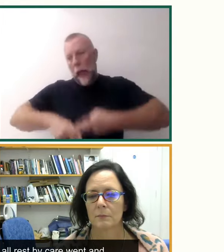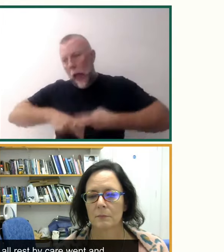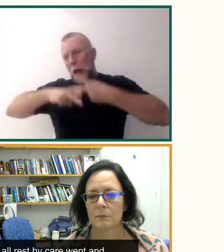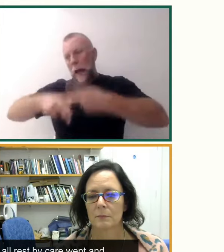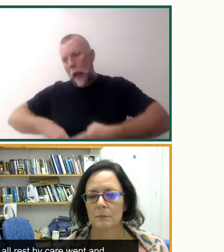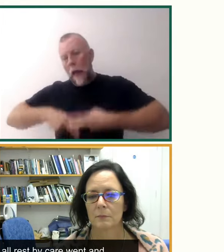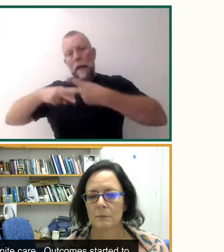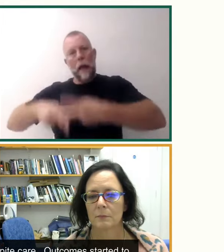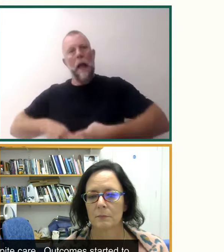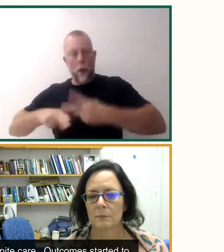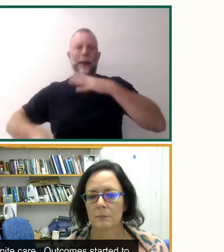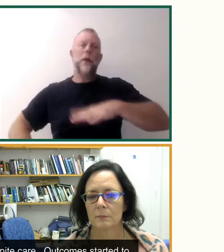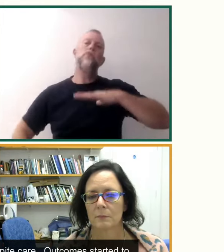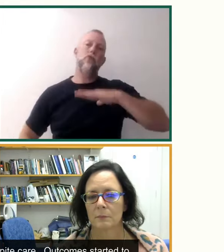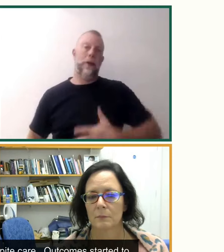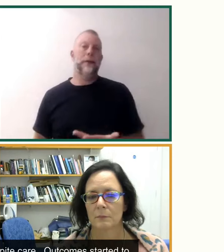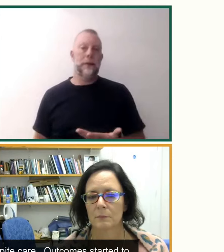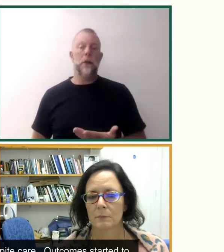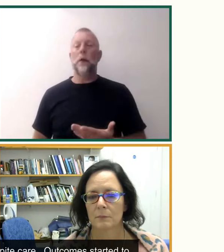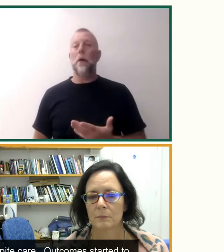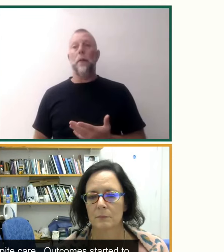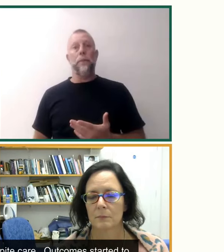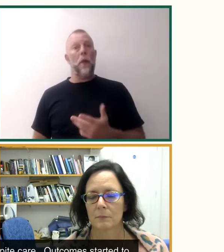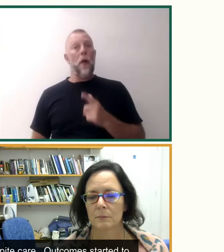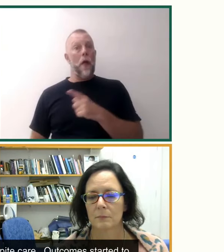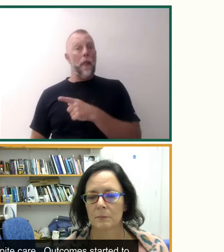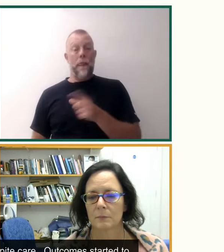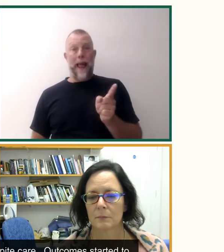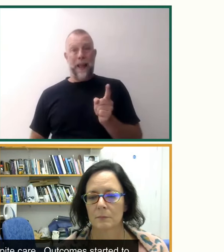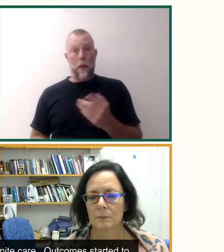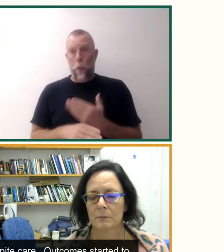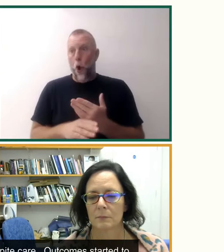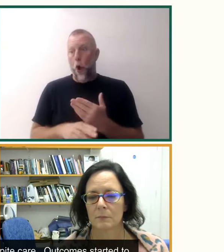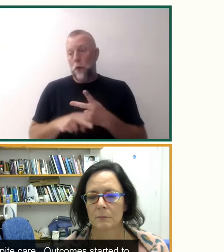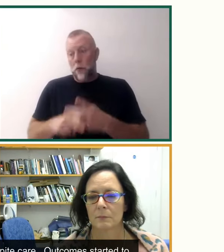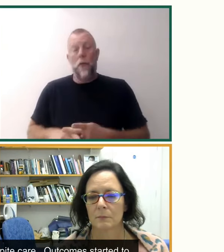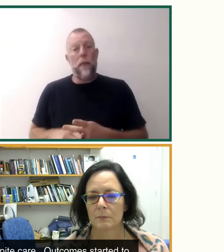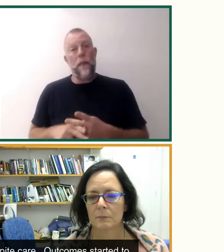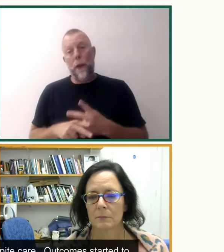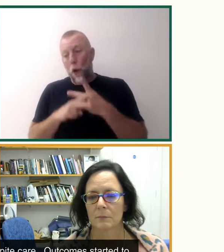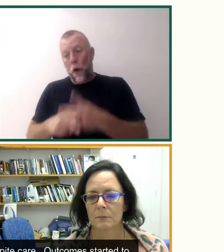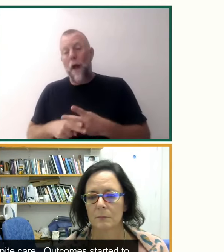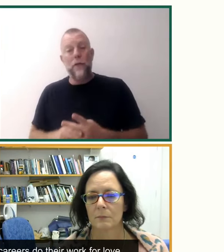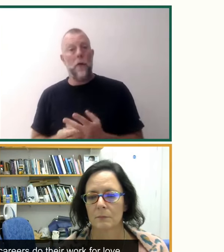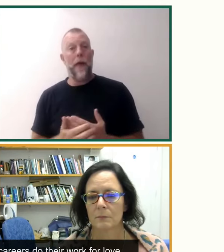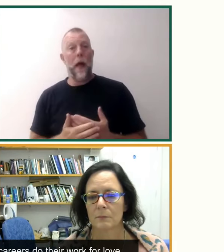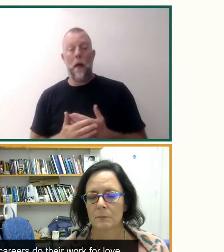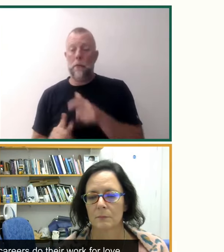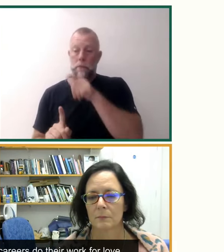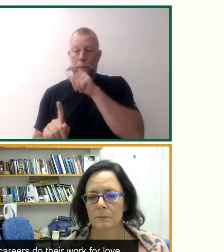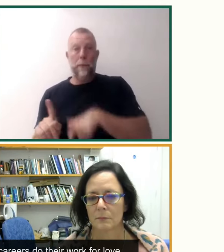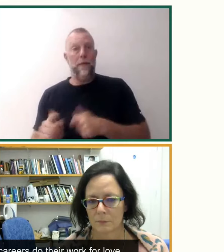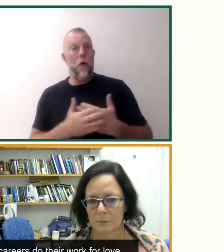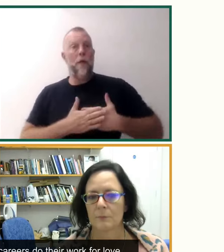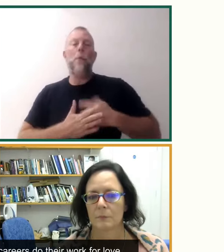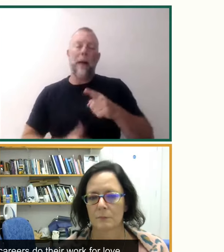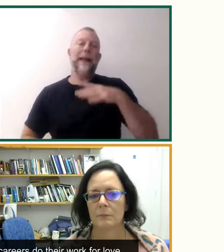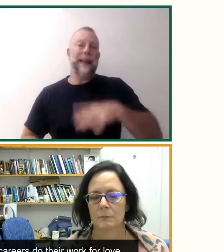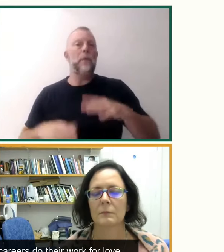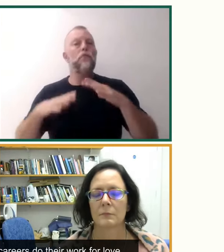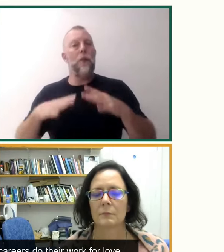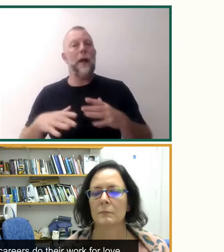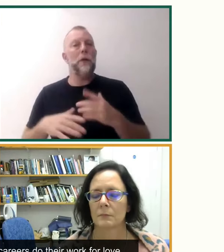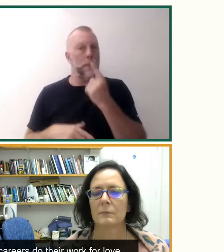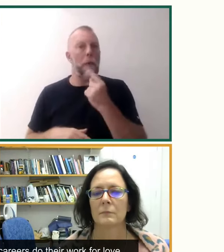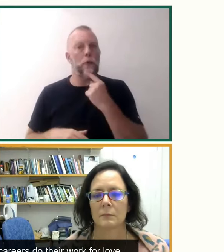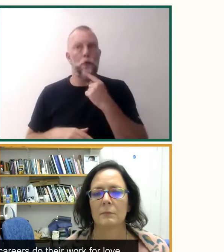unpaid carers do their work for love. They look after their loved ones for love, but they need actual breaks too in order to be able to